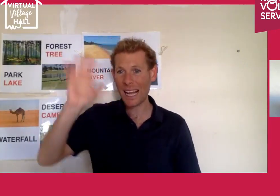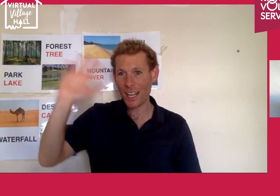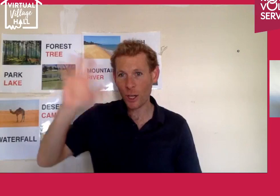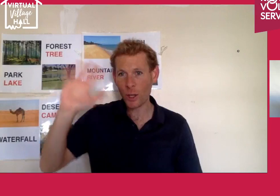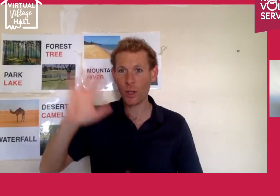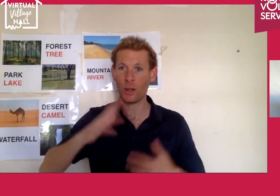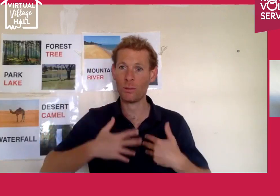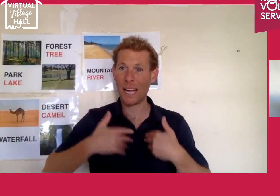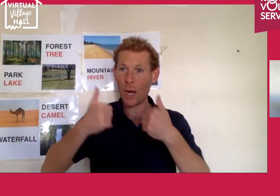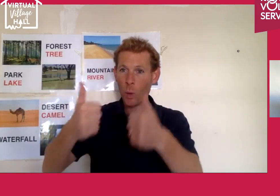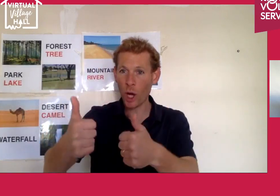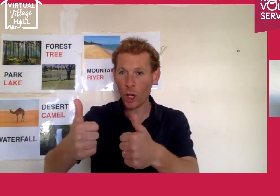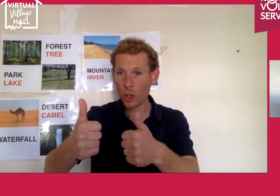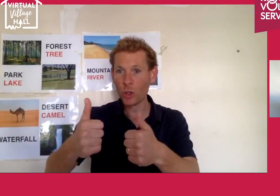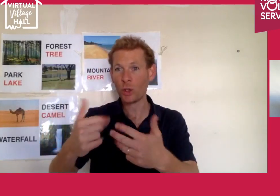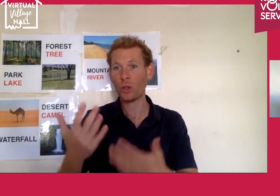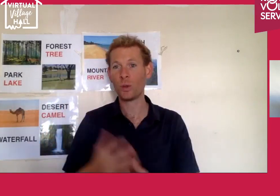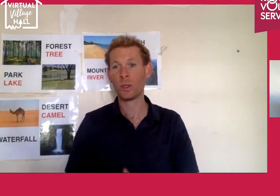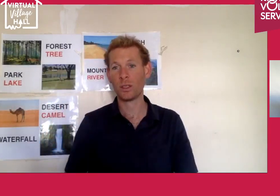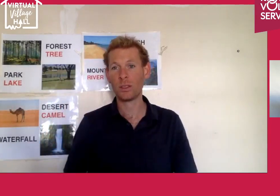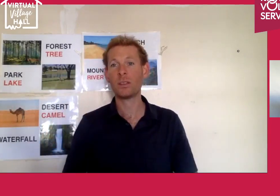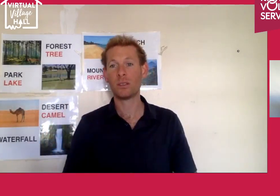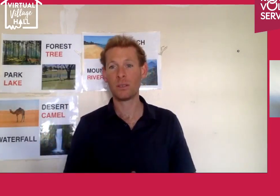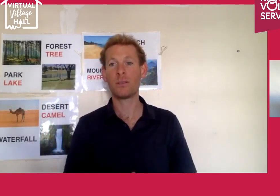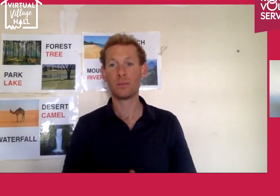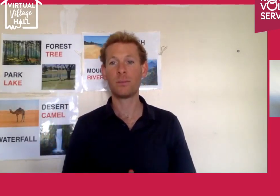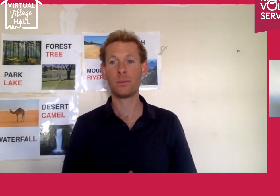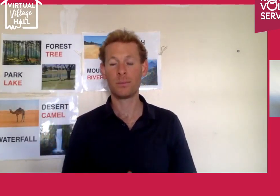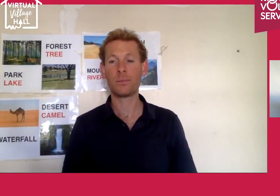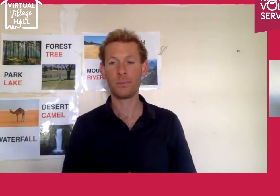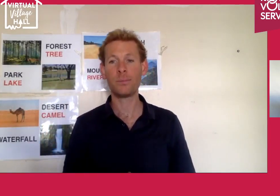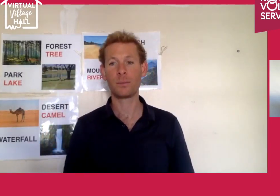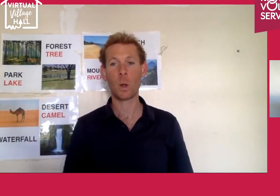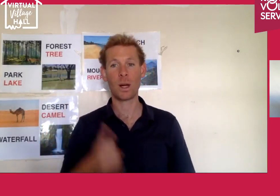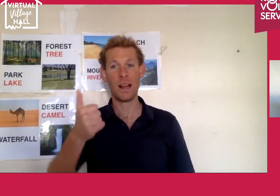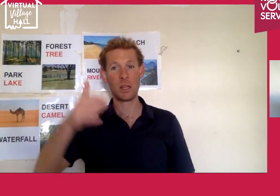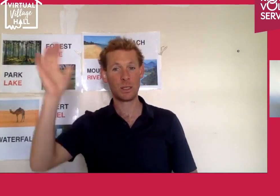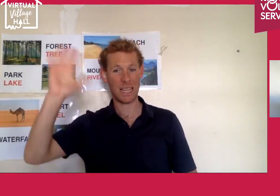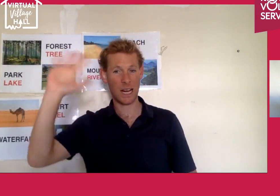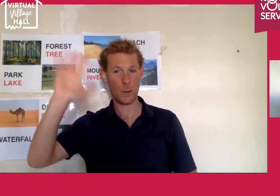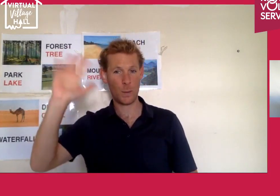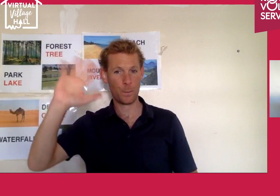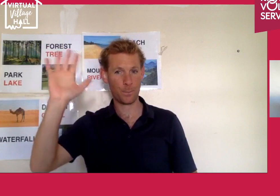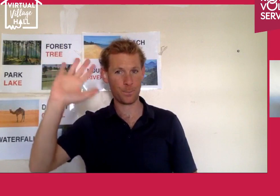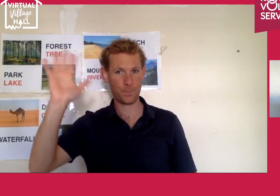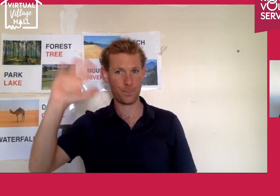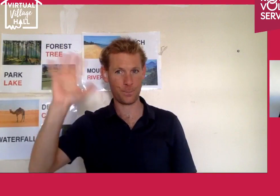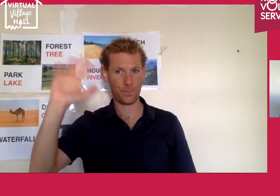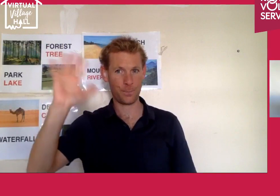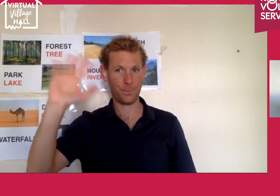them and say hello and know that, how are you? And then so this is hello.